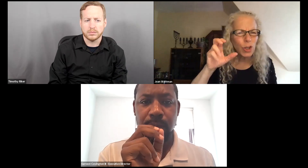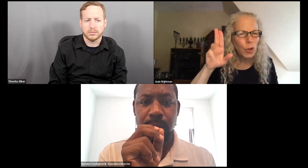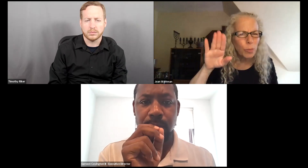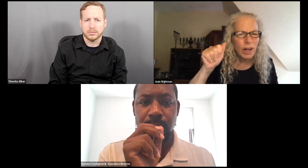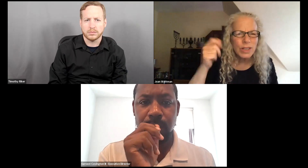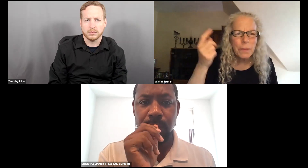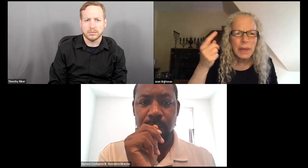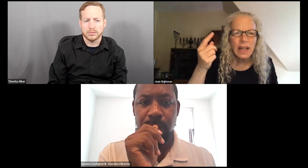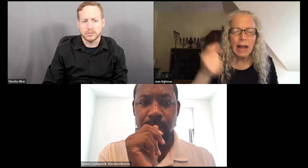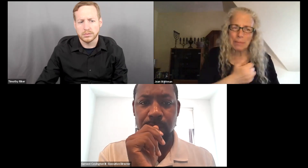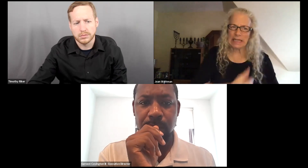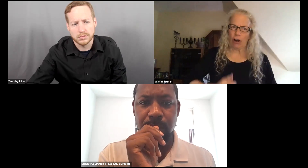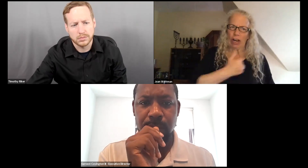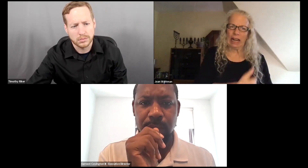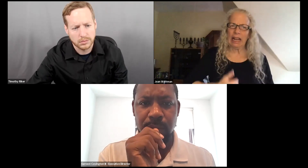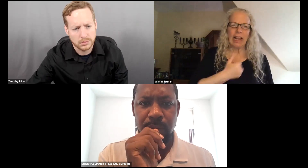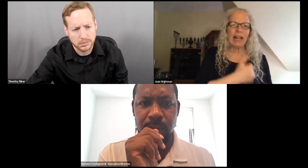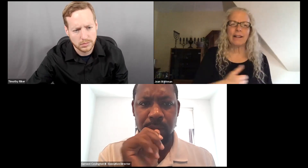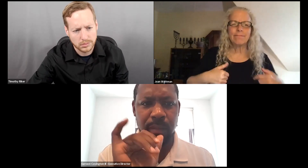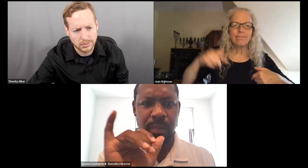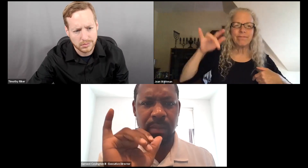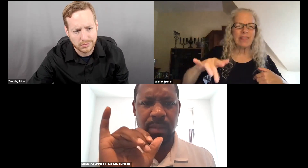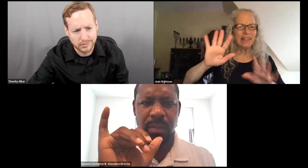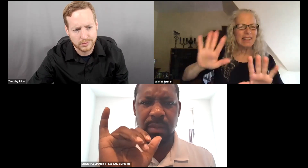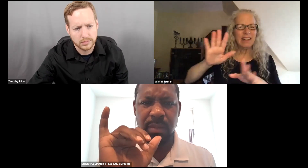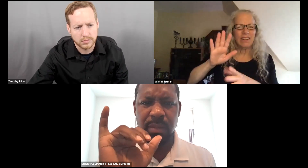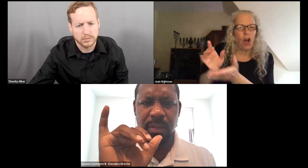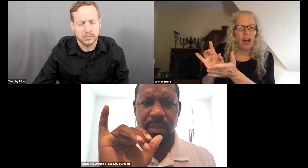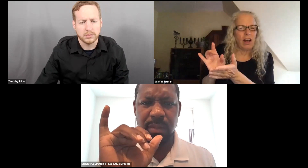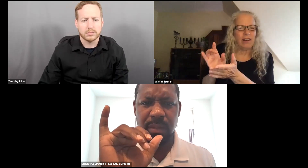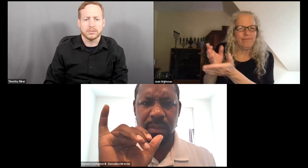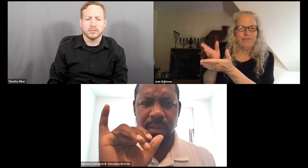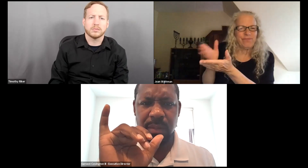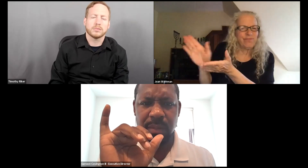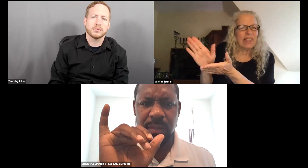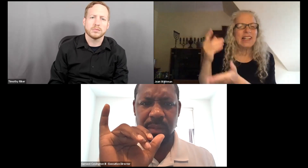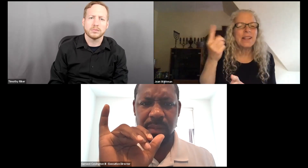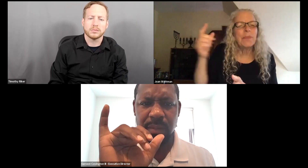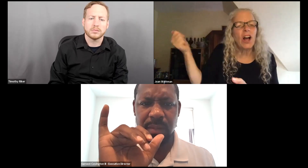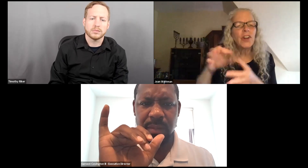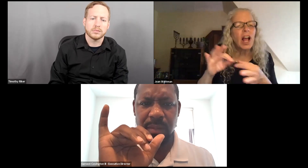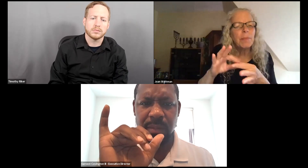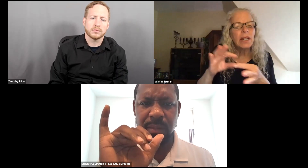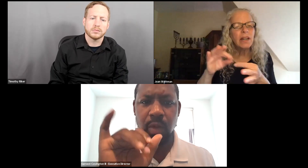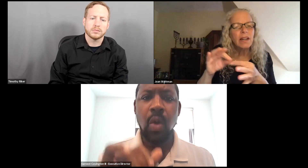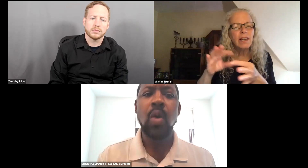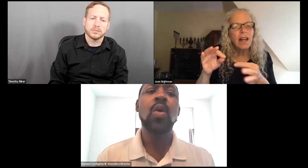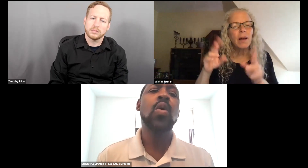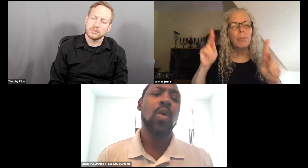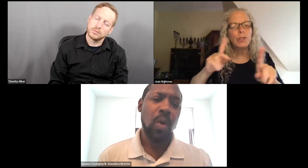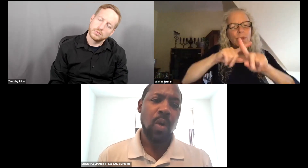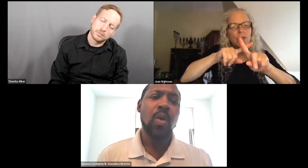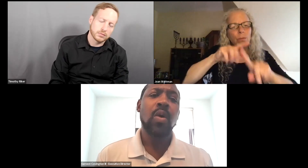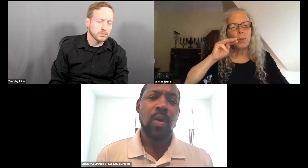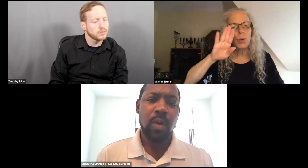Okay. All right. I apologize. I took care of that. Give me 1 moment. There was comment because someone was unmuted and I can't